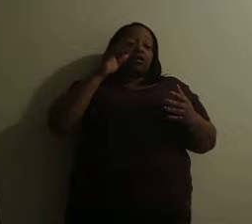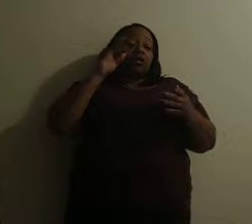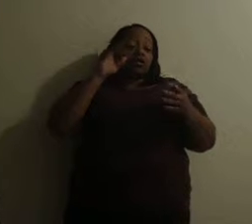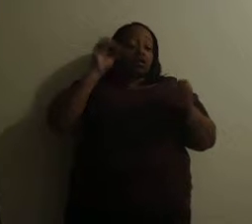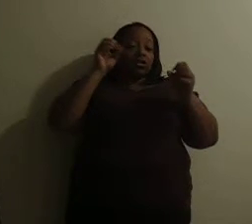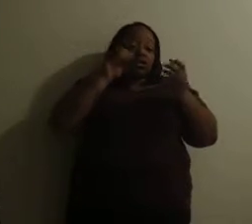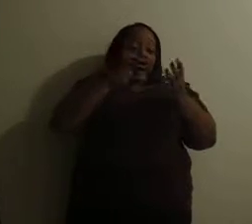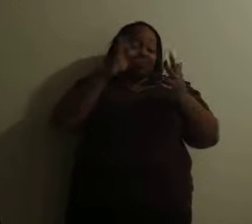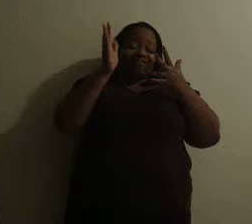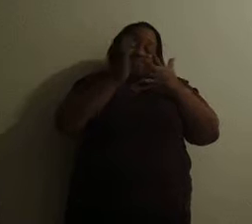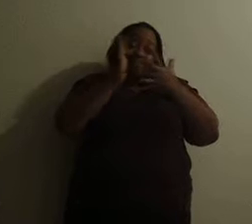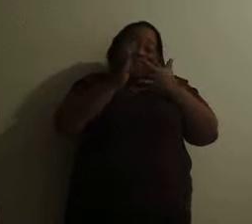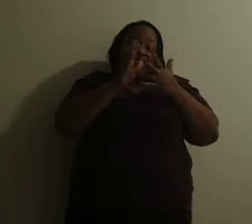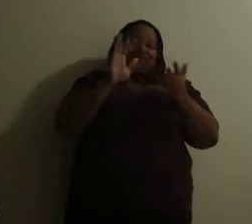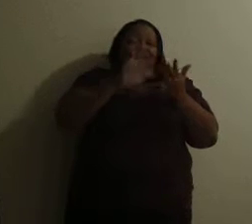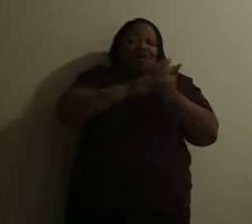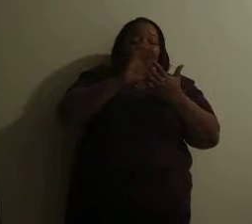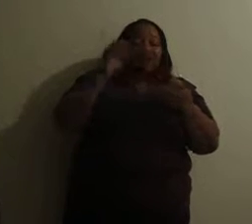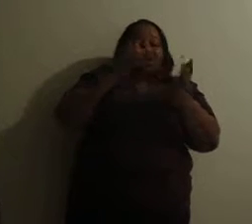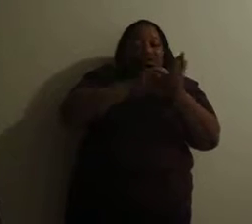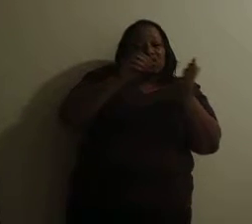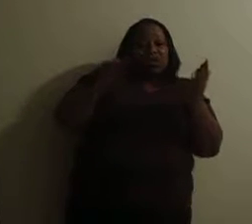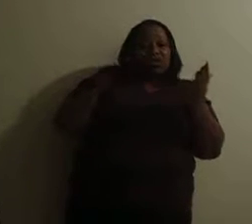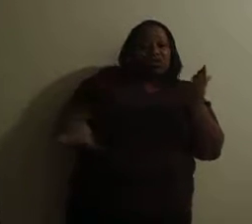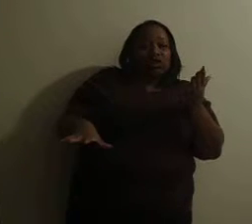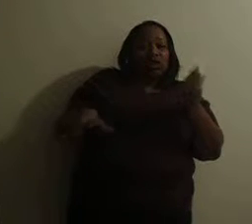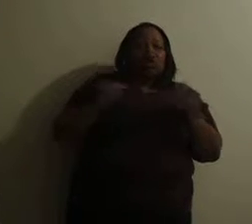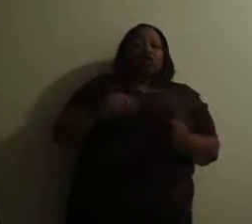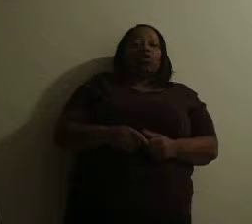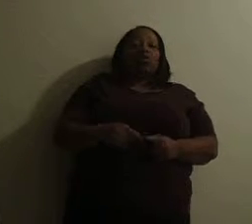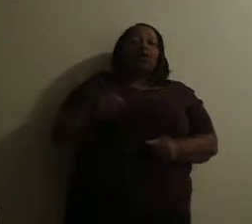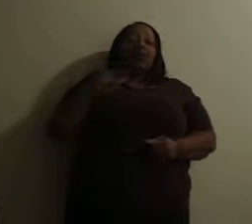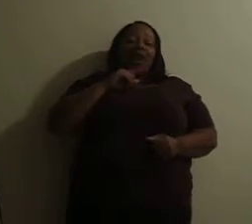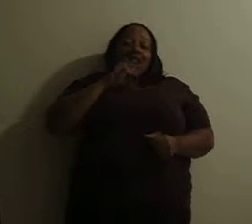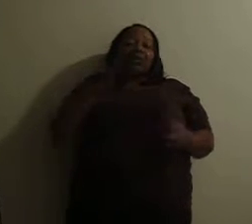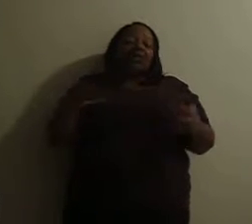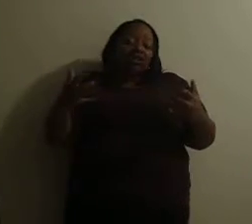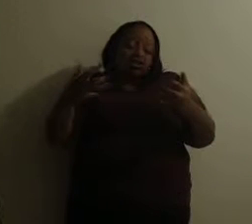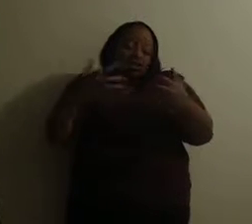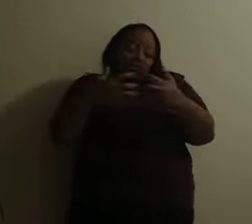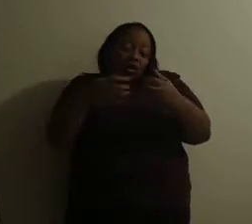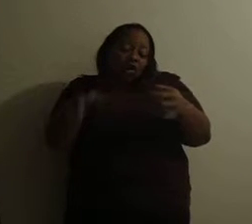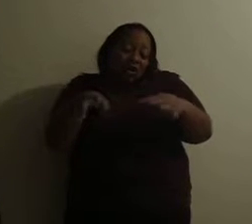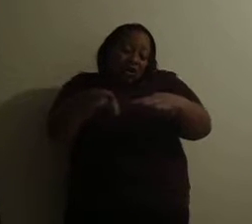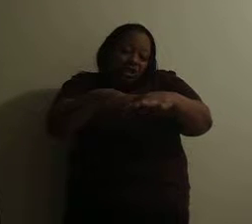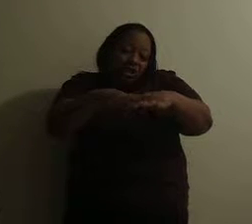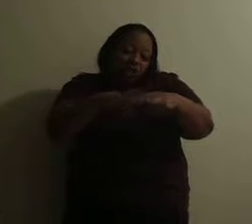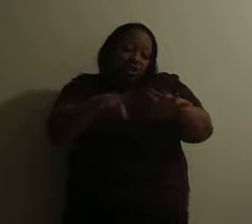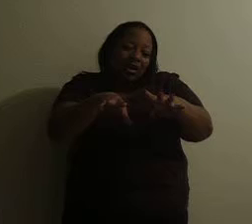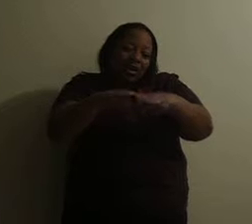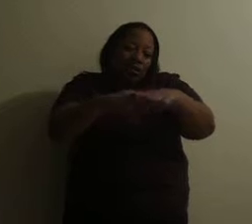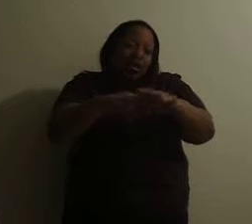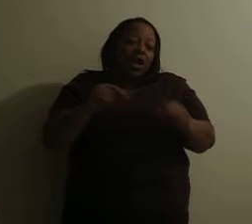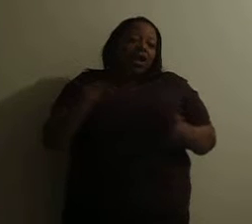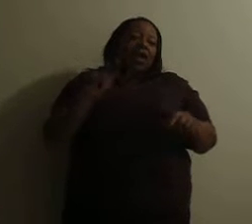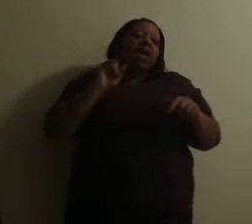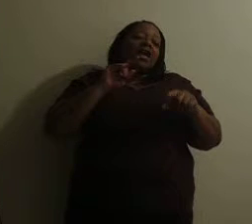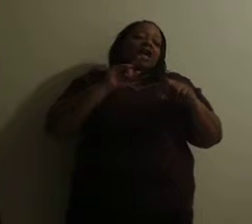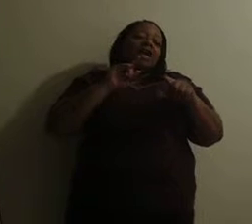class, theoretically. Now, I do like to integrate some writing assignments, and so I do this by